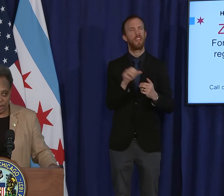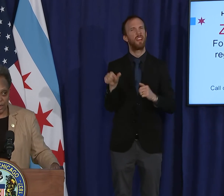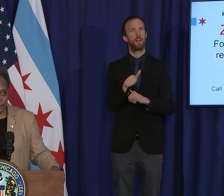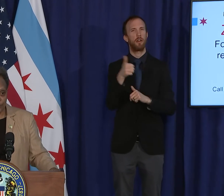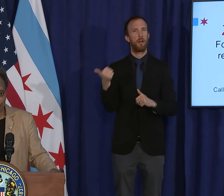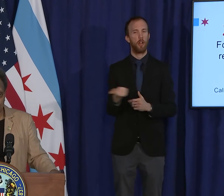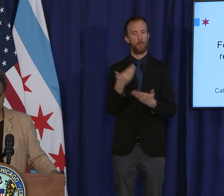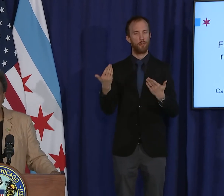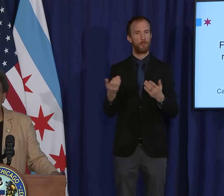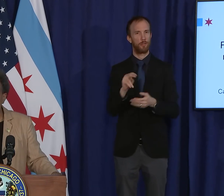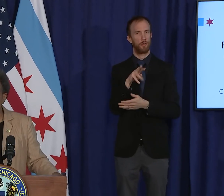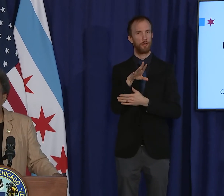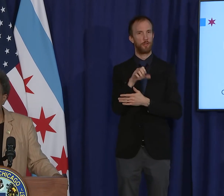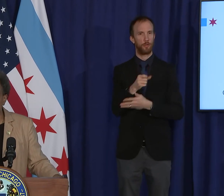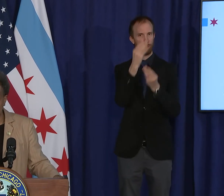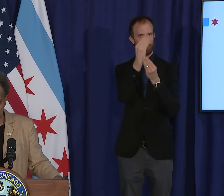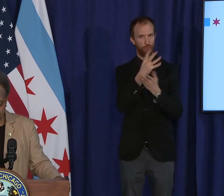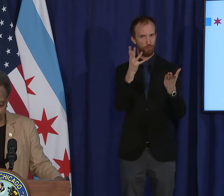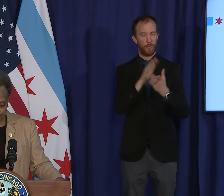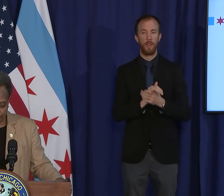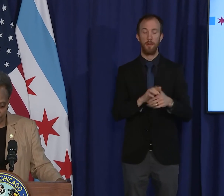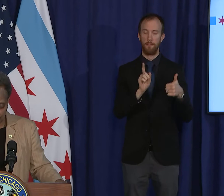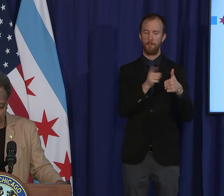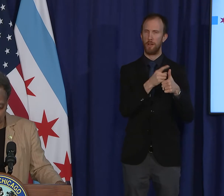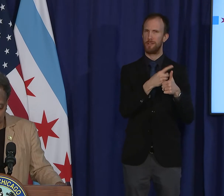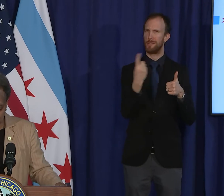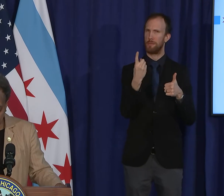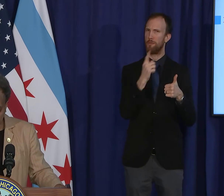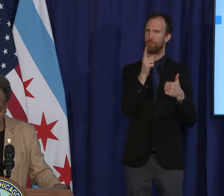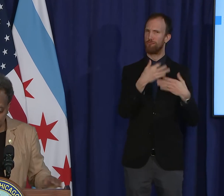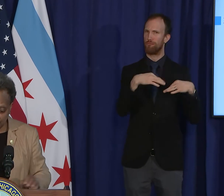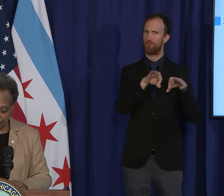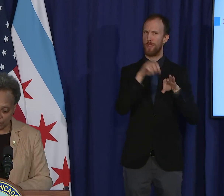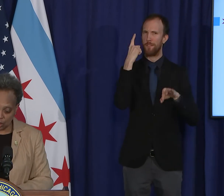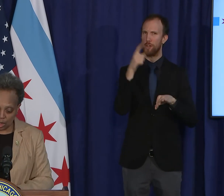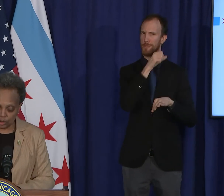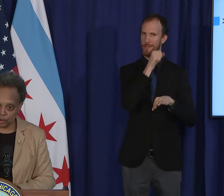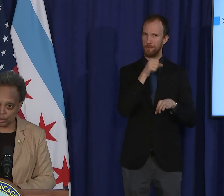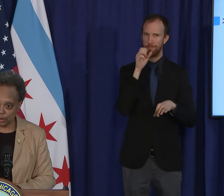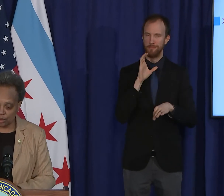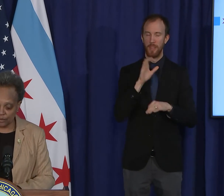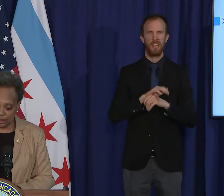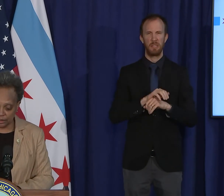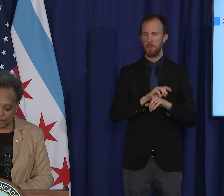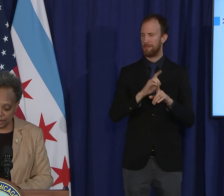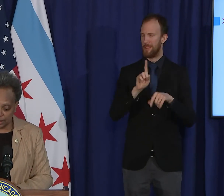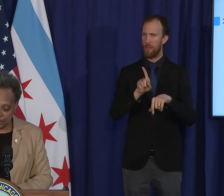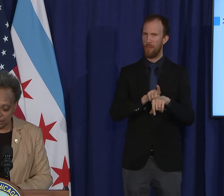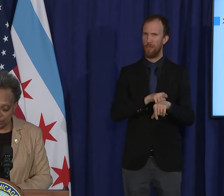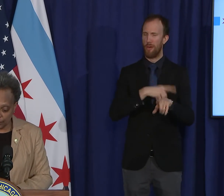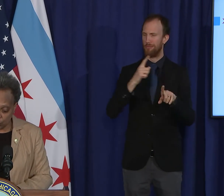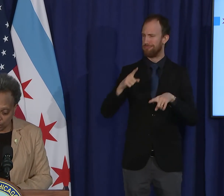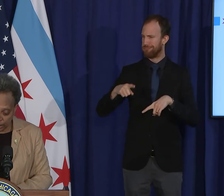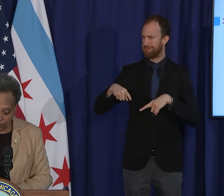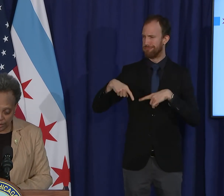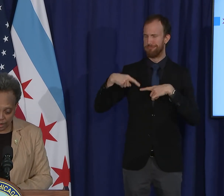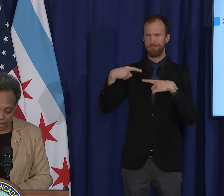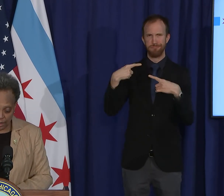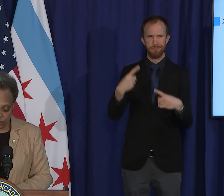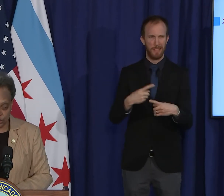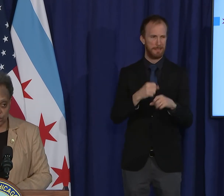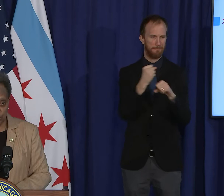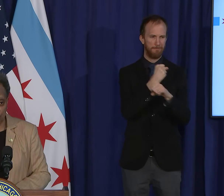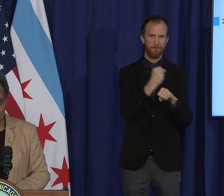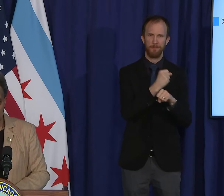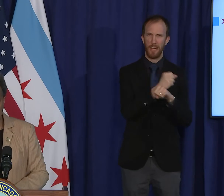First, something important for our seniors. Since the very beginning of our long journey with COVID-19, we've been working around the